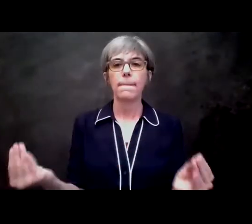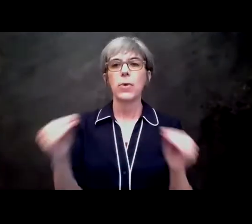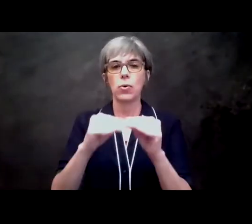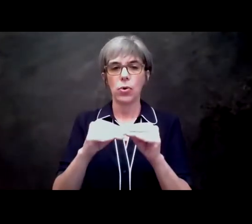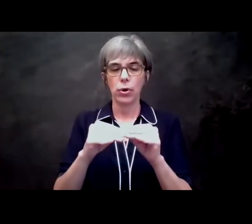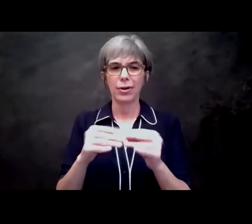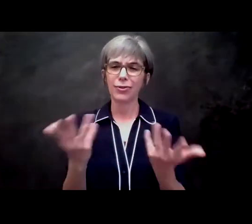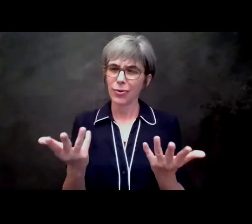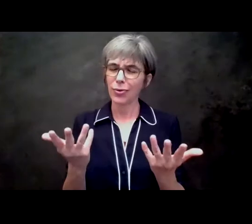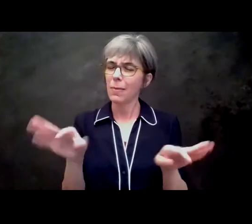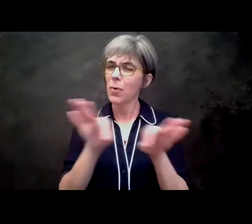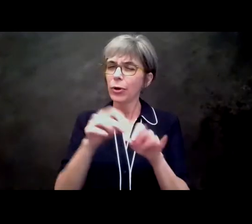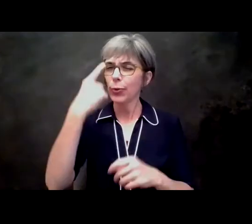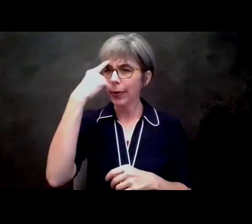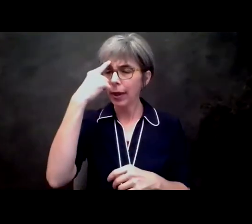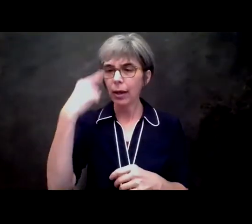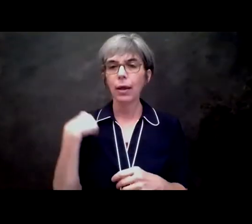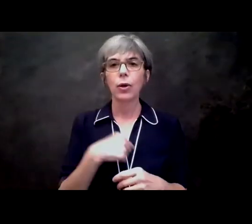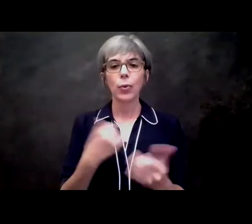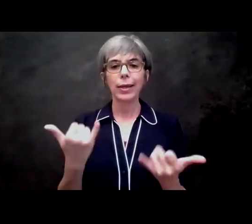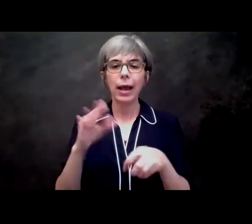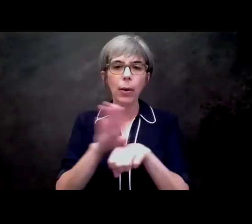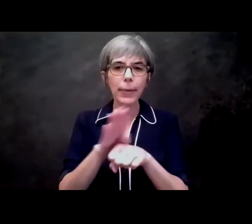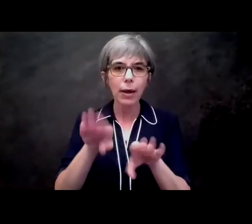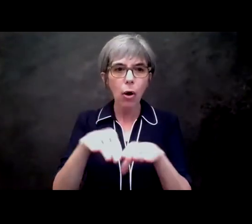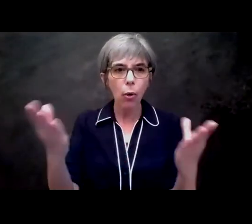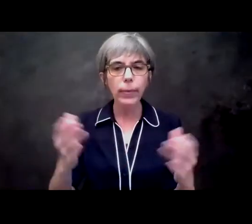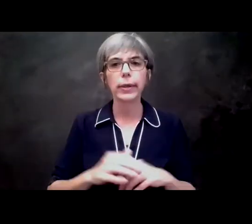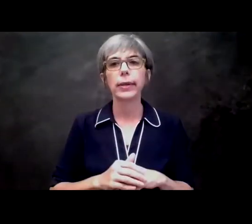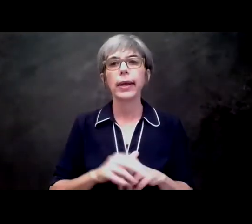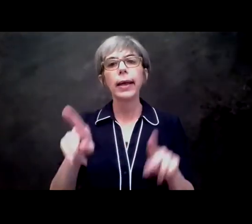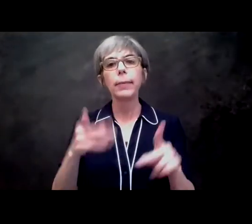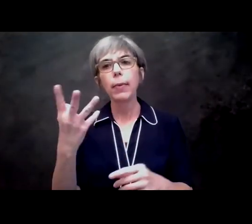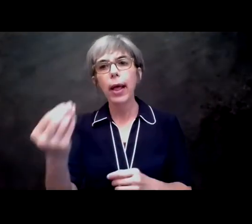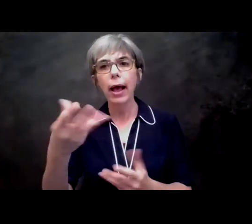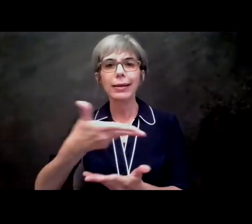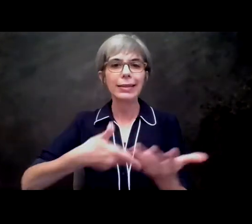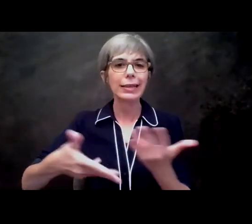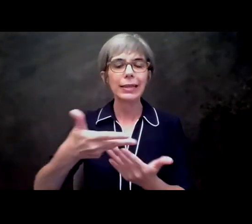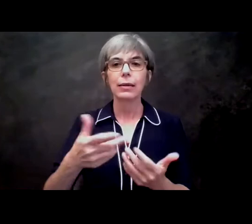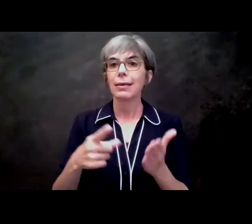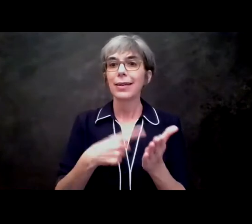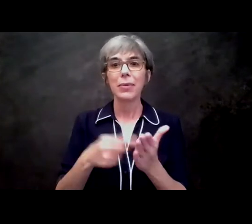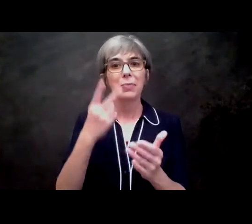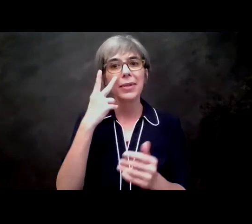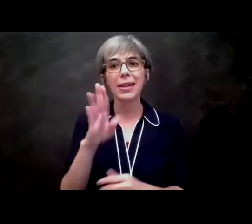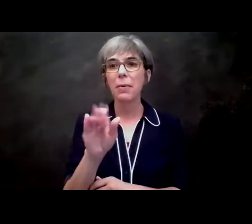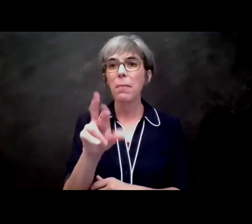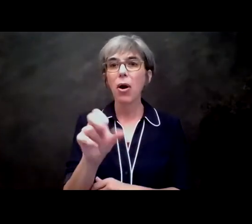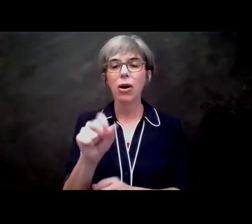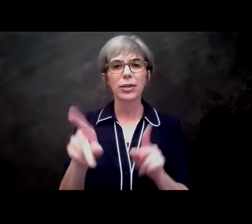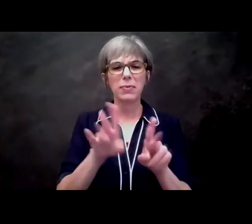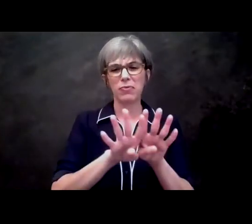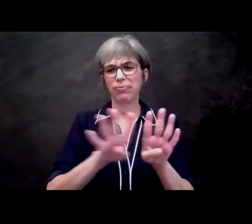and gathering in larger groups and having people packed shoulder to shoulder in bars is